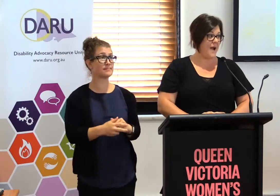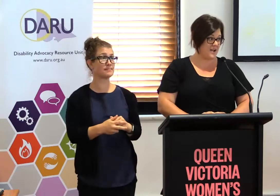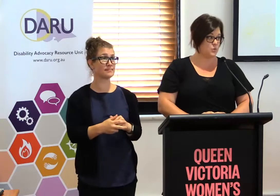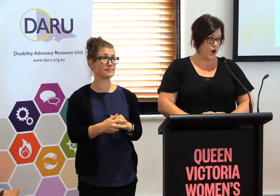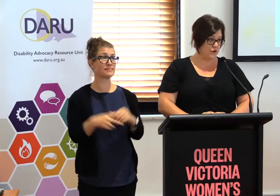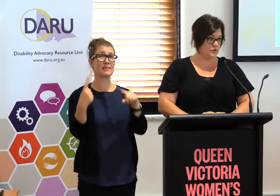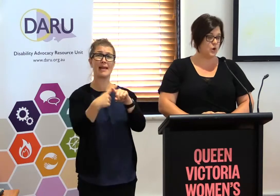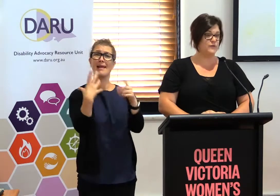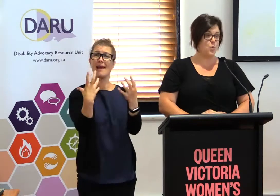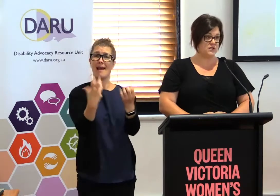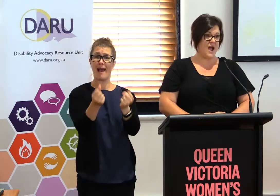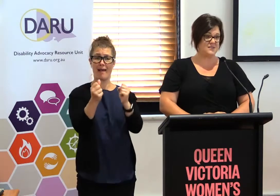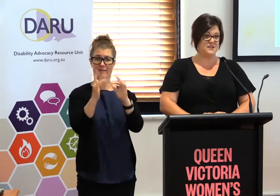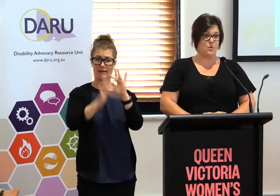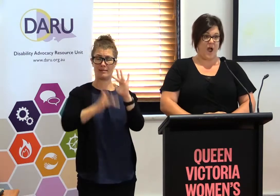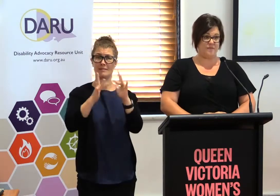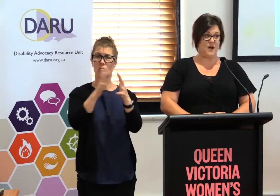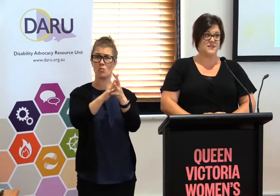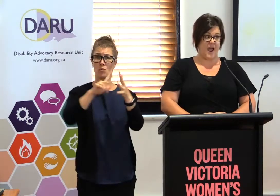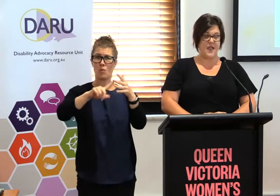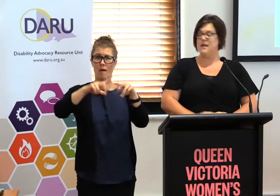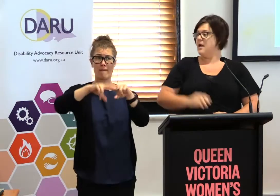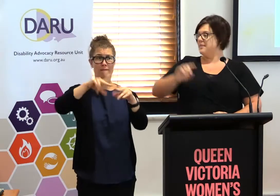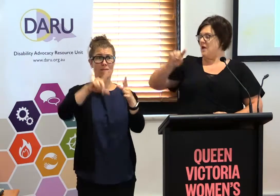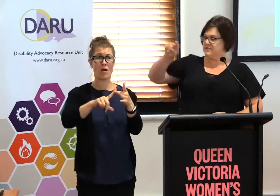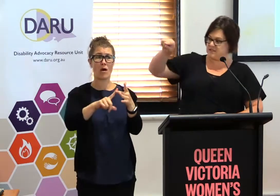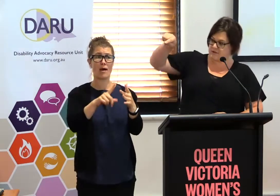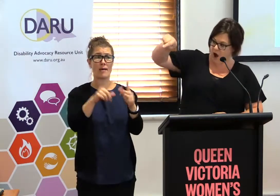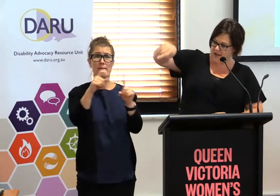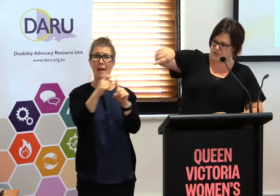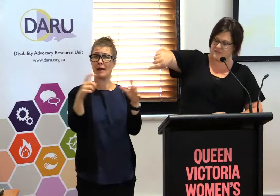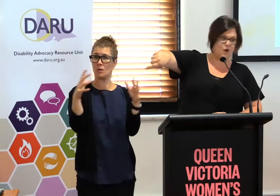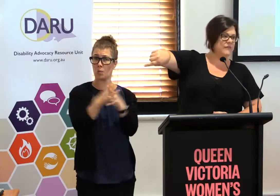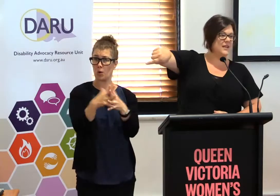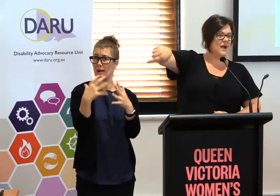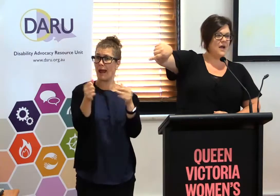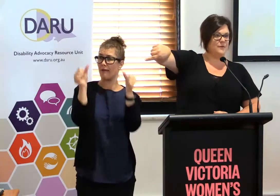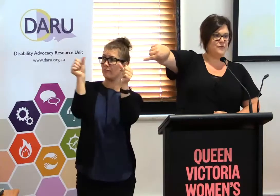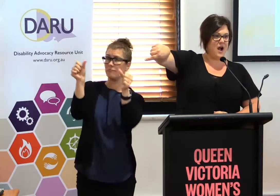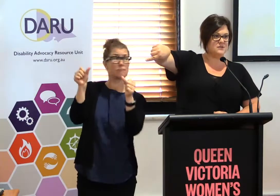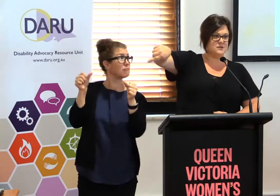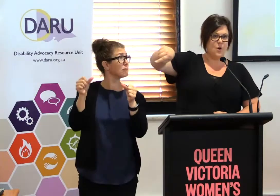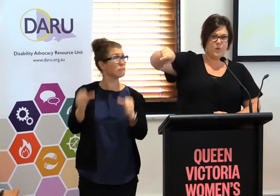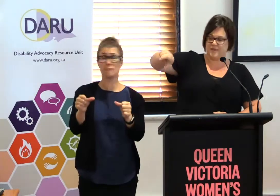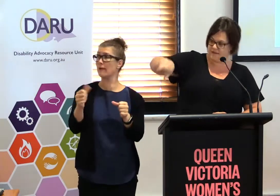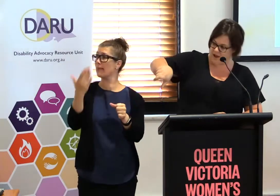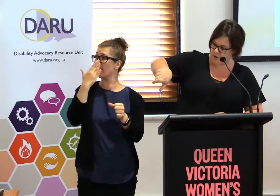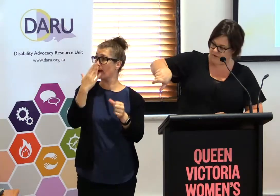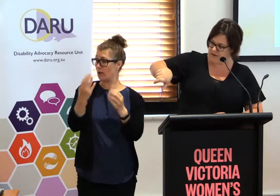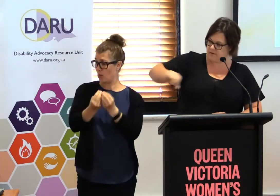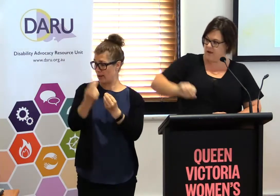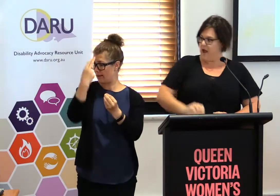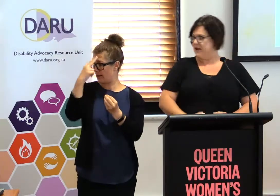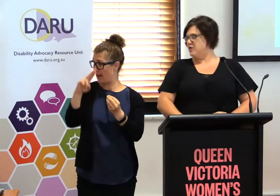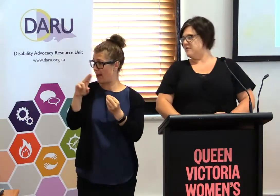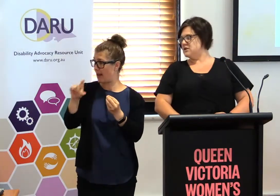Wi-Fi password, so if you want to access the Wi-Fi today, there is a sign just over here at the front with the name of